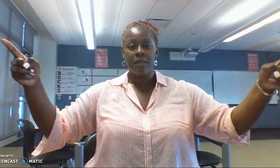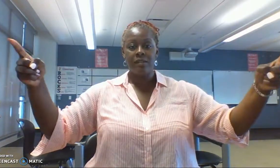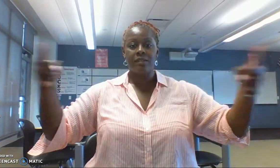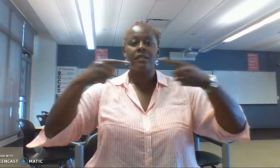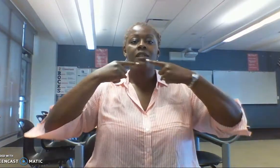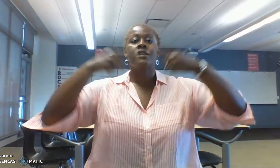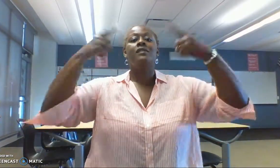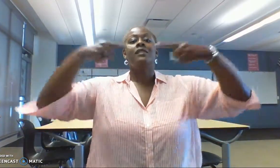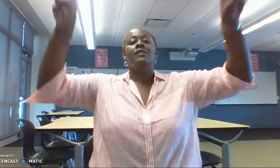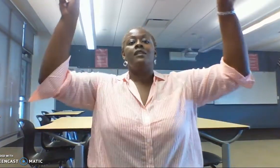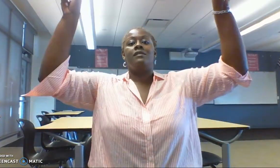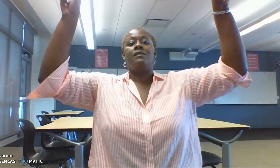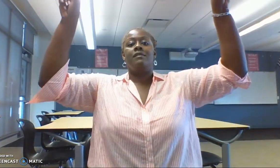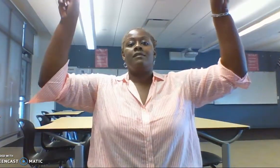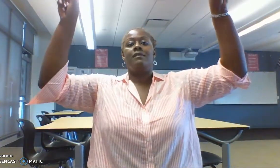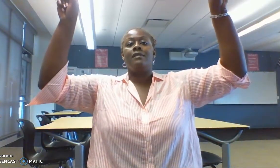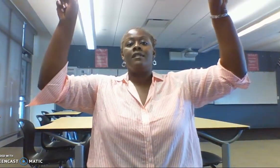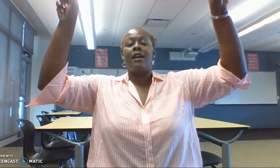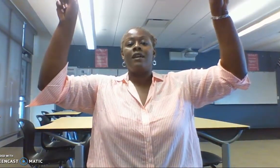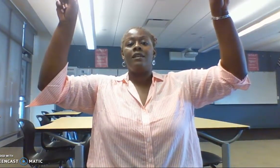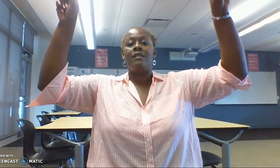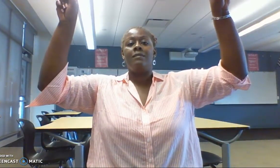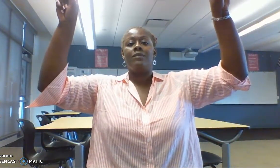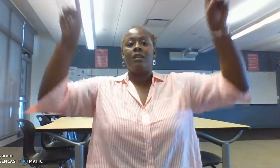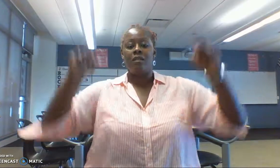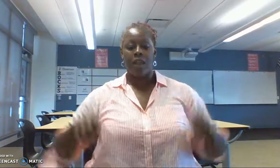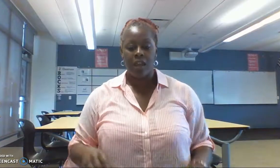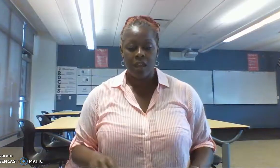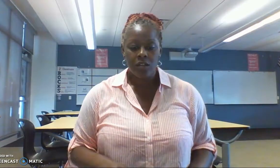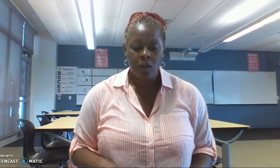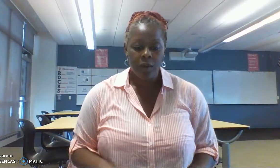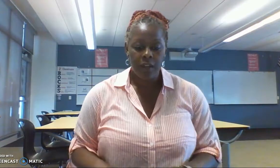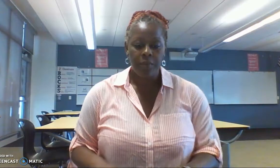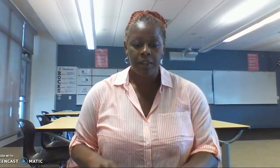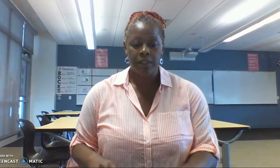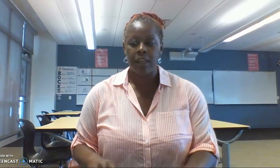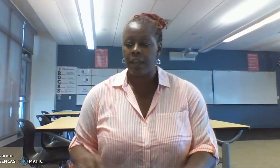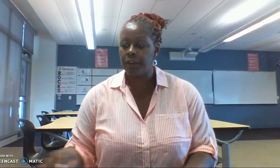Famous, success. Got it? Okay, so we're going to put it together.